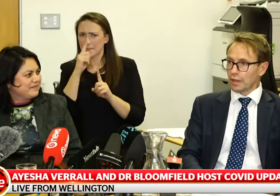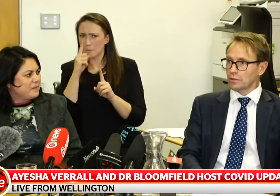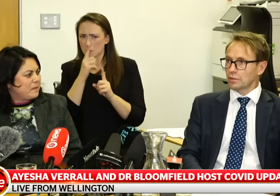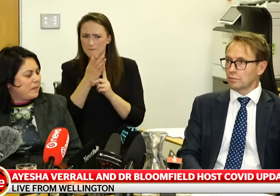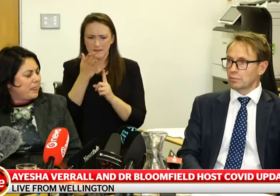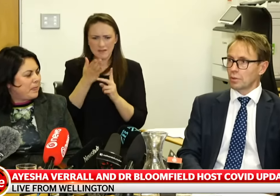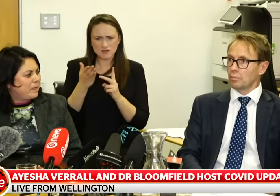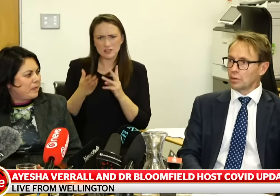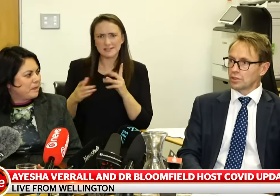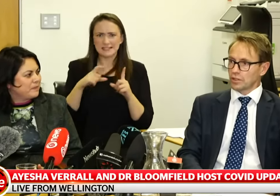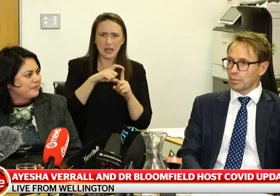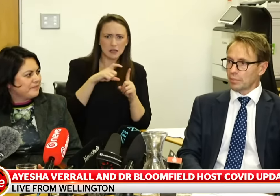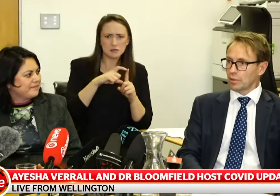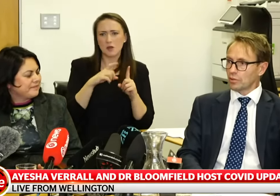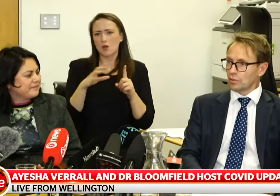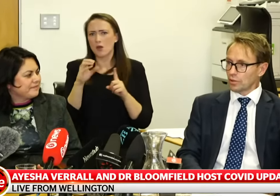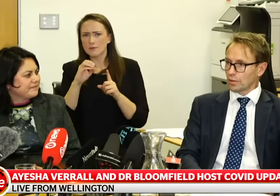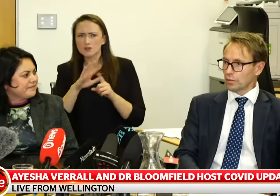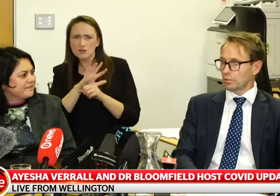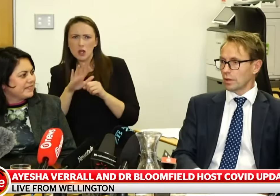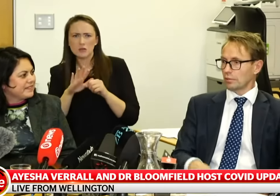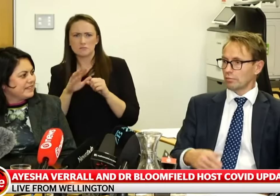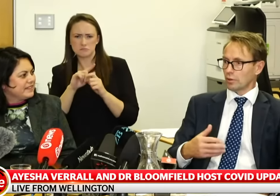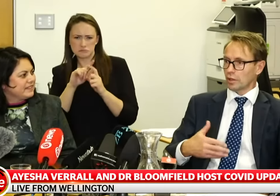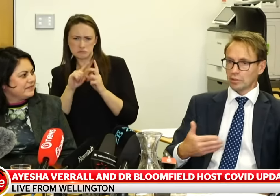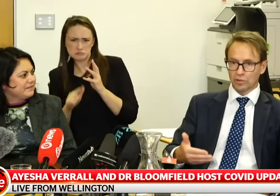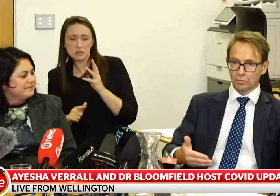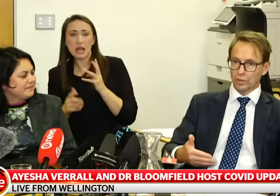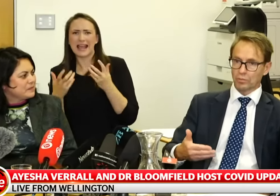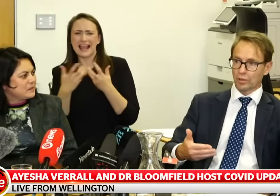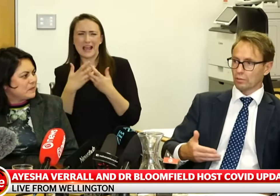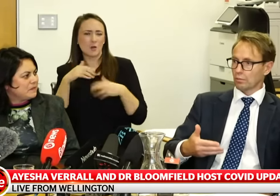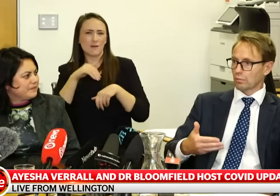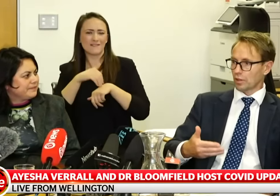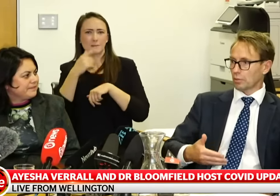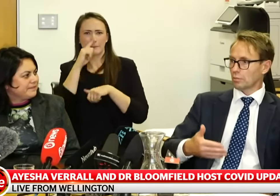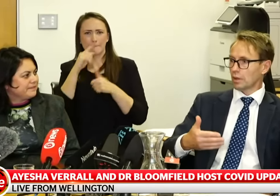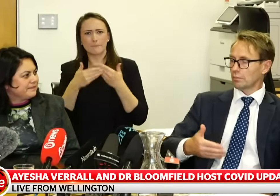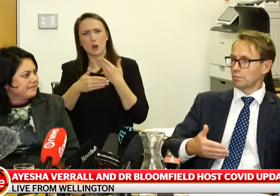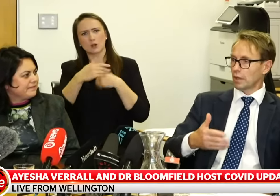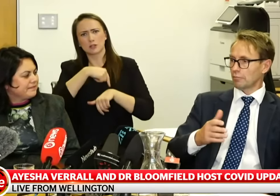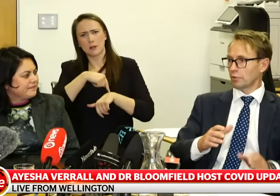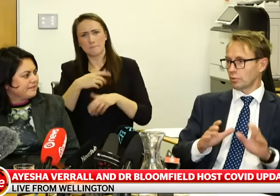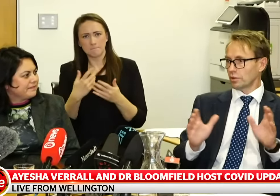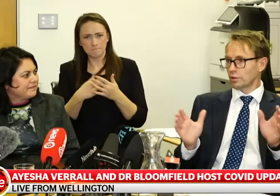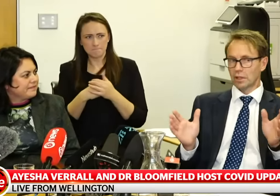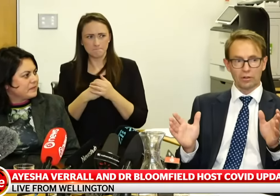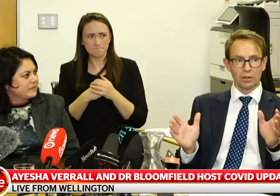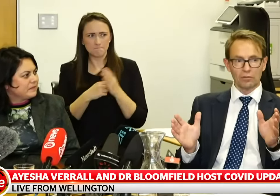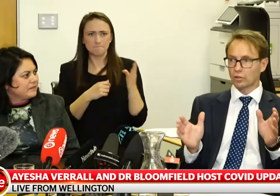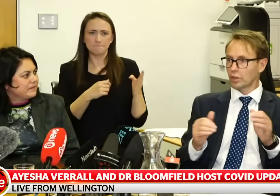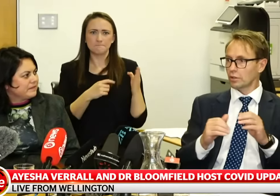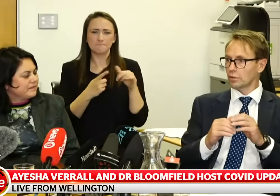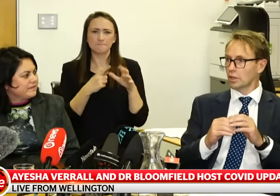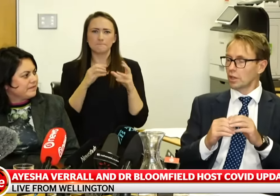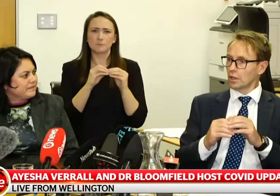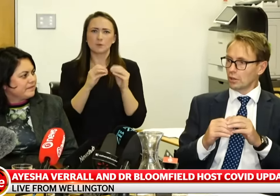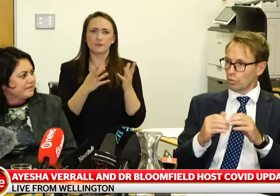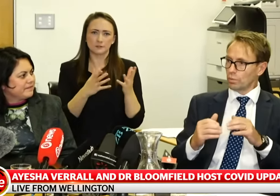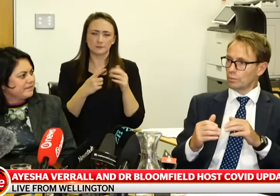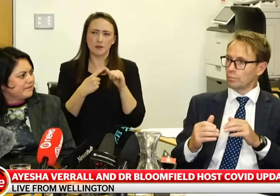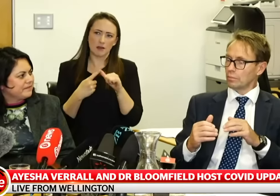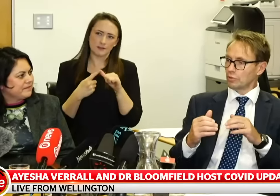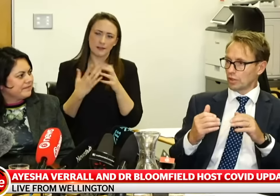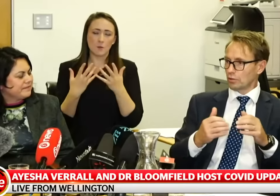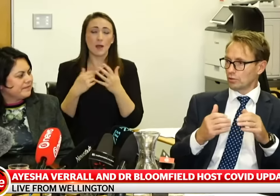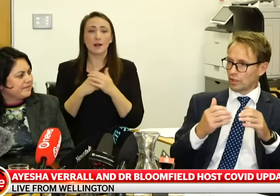comments. Most of the people in New Zealand who have ongoing symptoms, and some who might fit within a category of long COVID, it